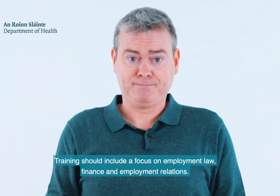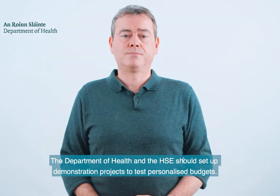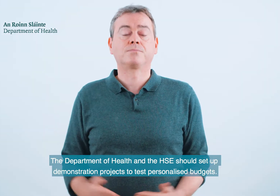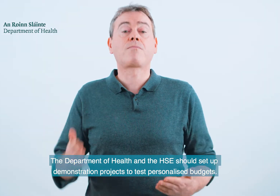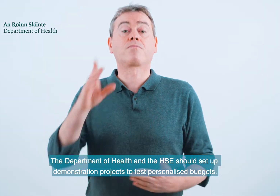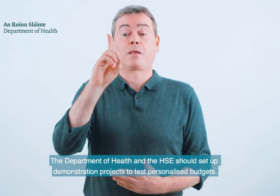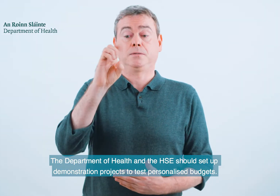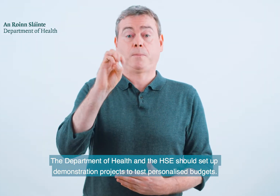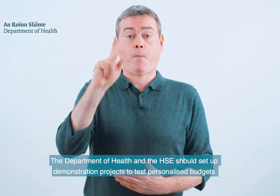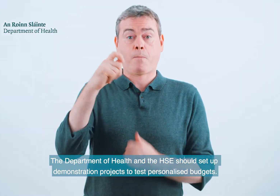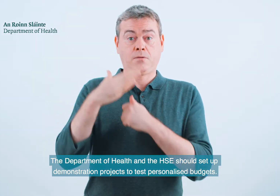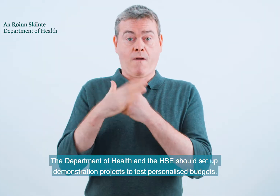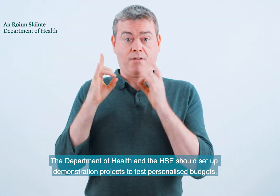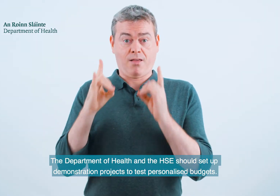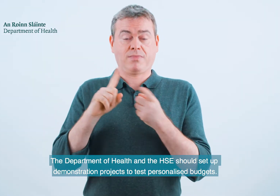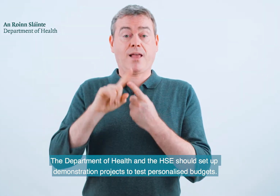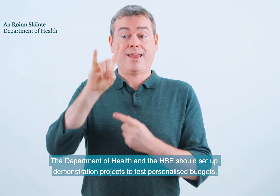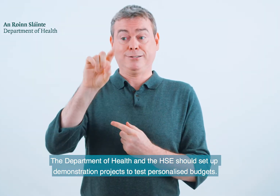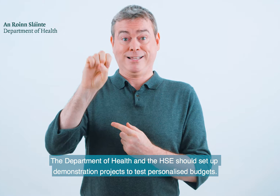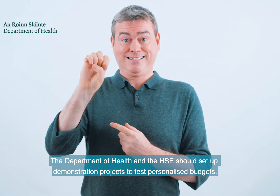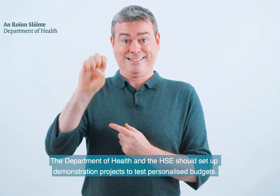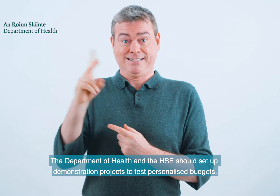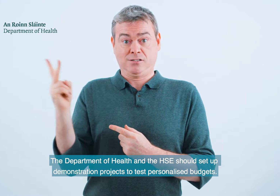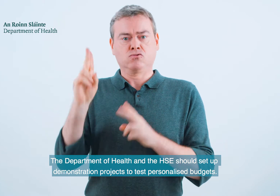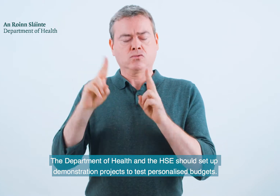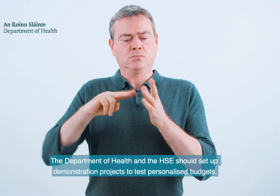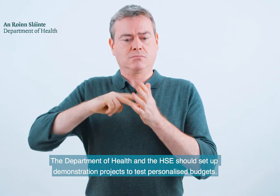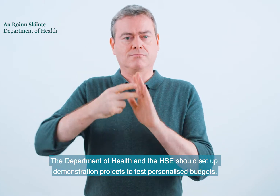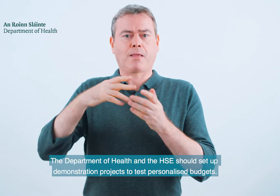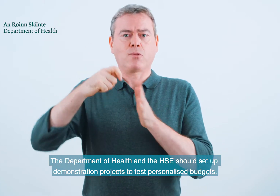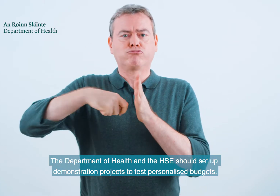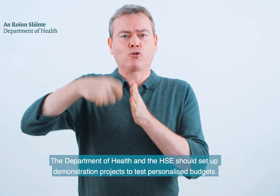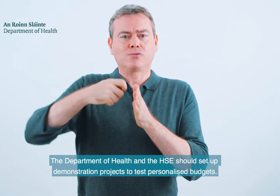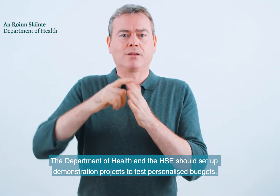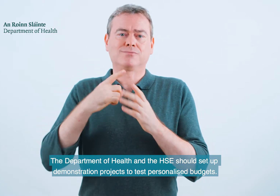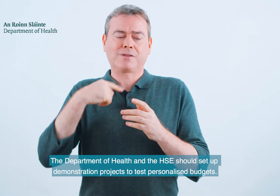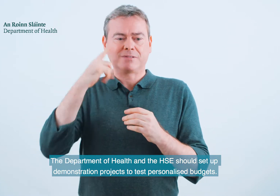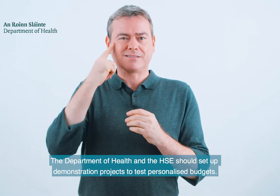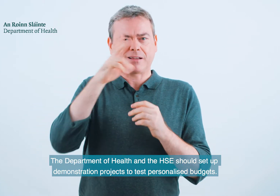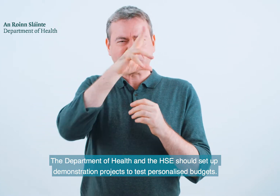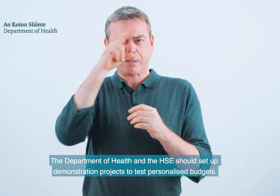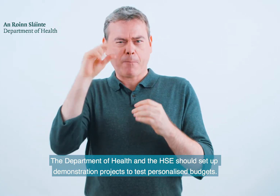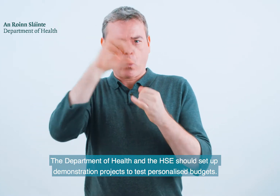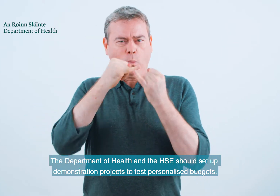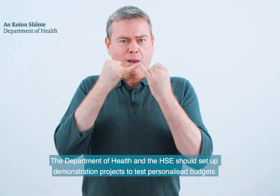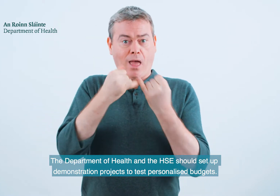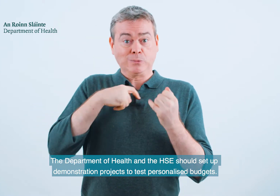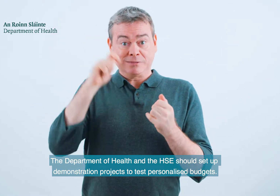The Department of Health and the HSE should set up demonstration projects to test personalised budgets.